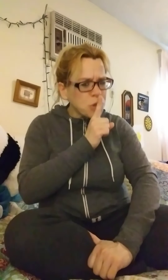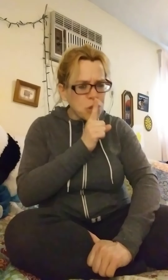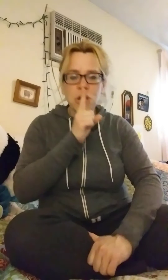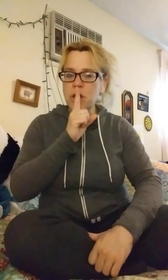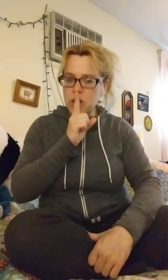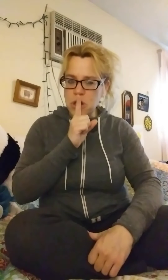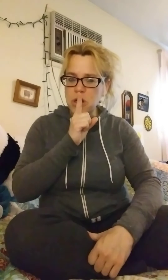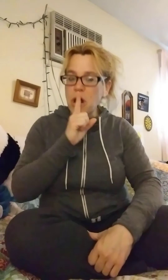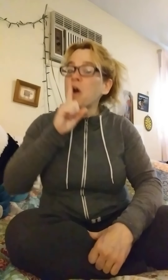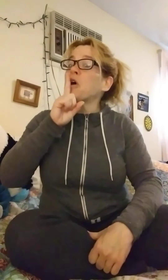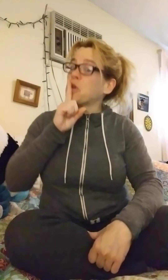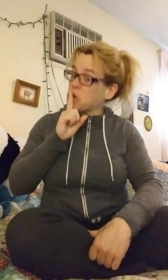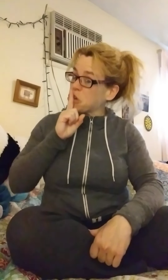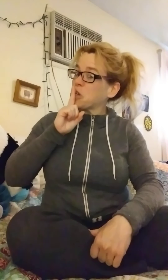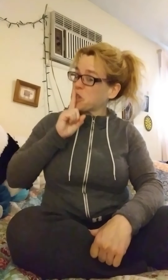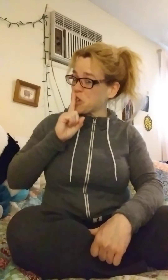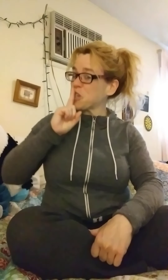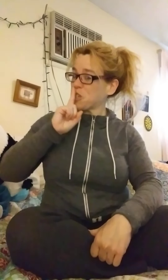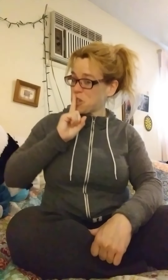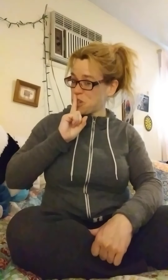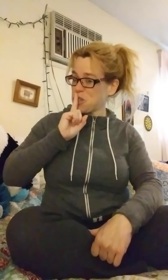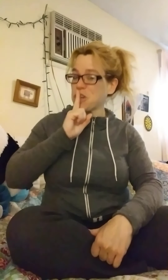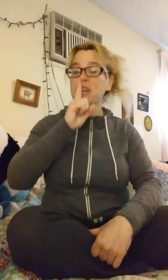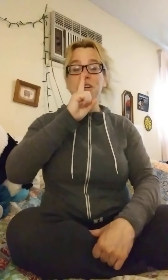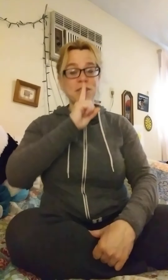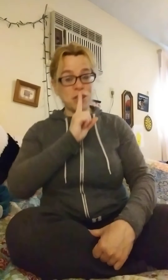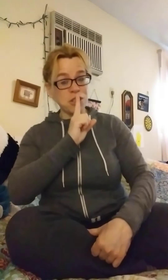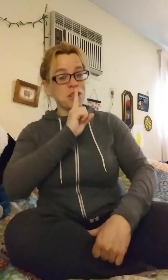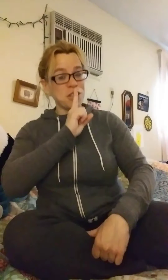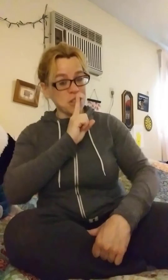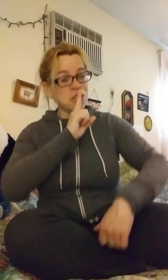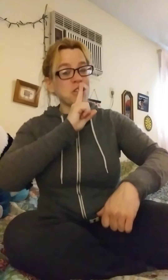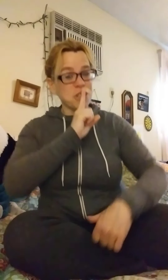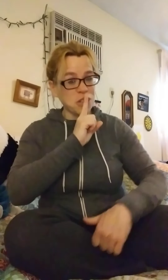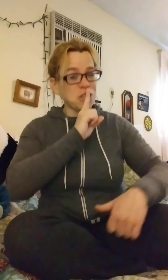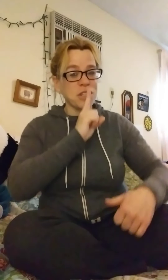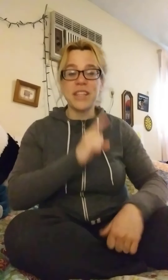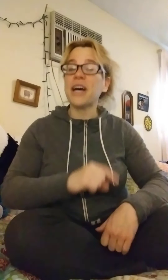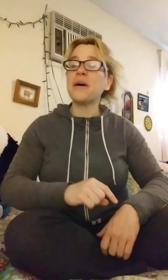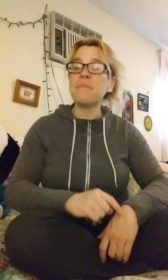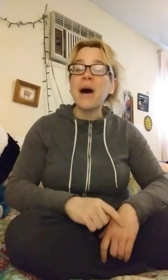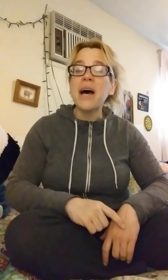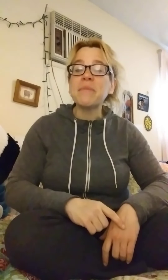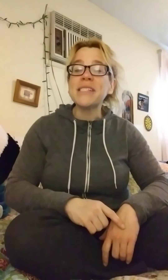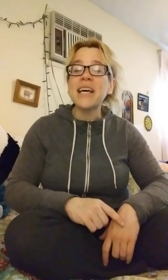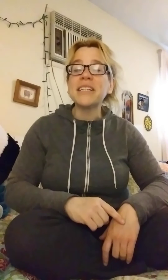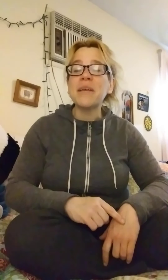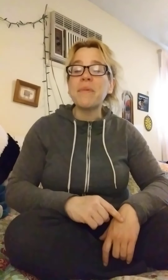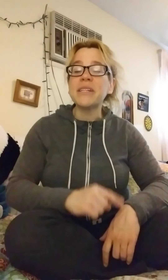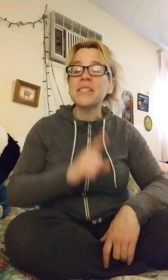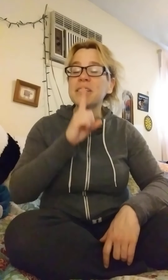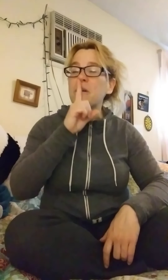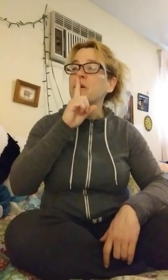shh, shh, shh, shh, shh, shh, shh. The mommies on the bus go